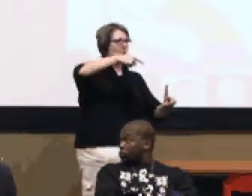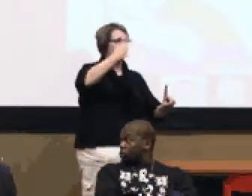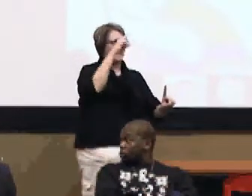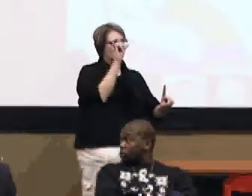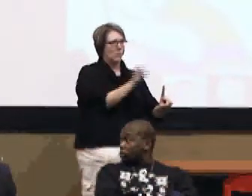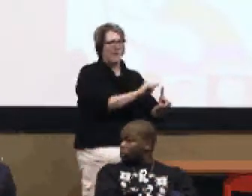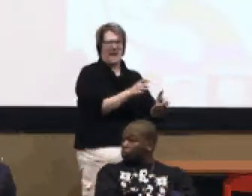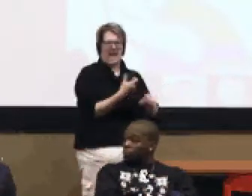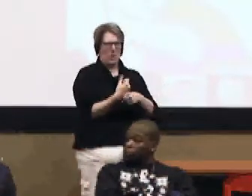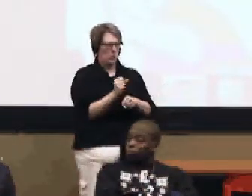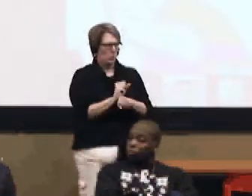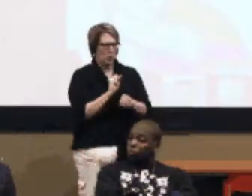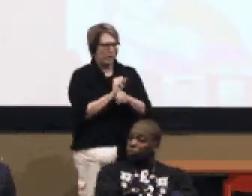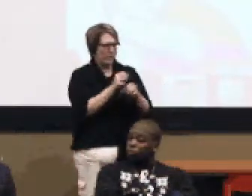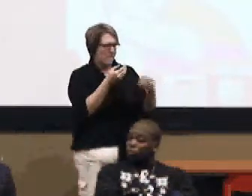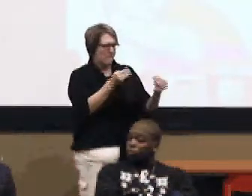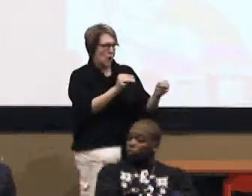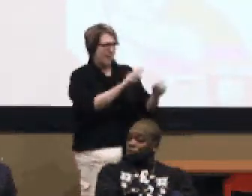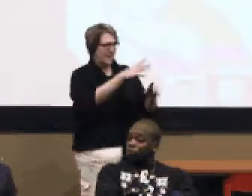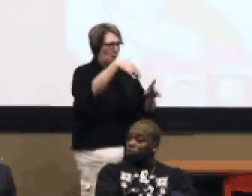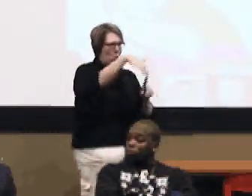work the marketing around? How do you,